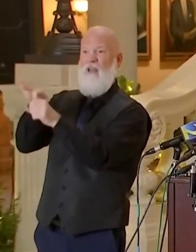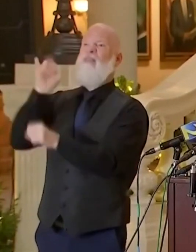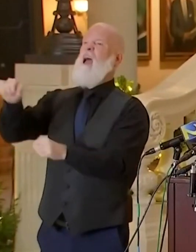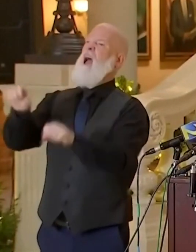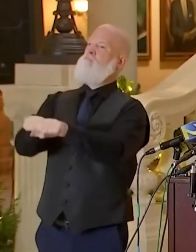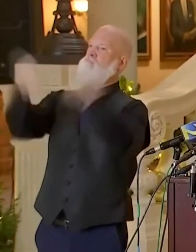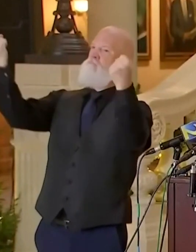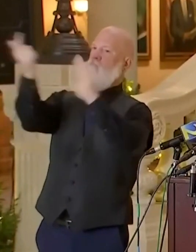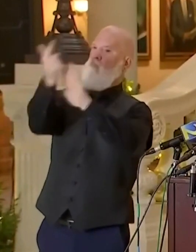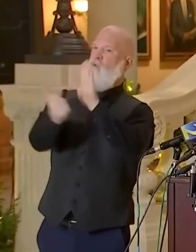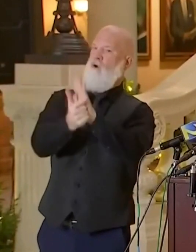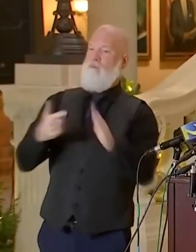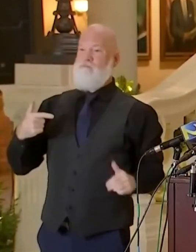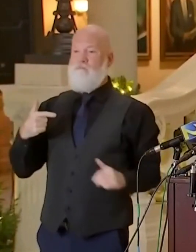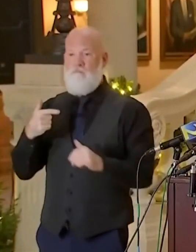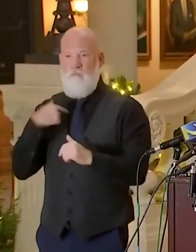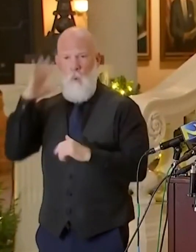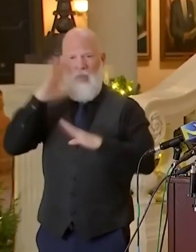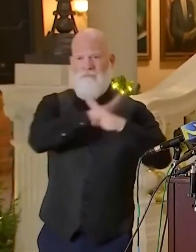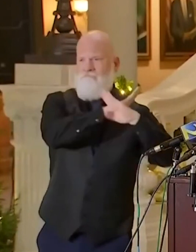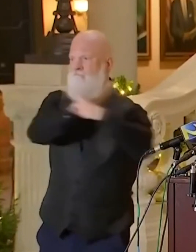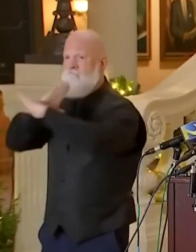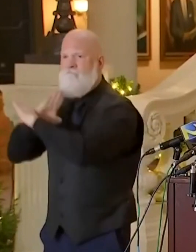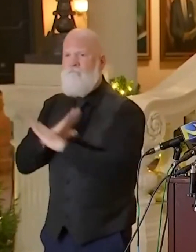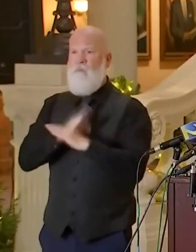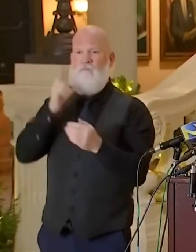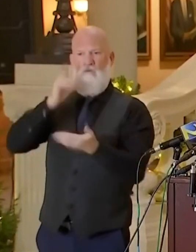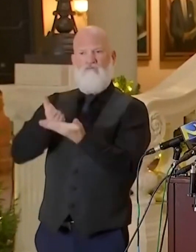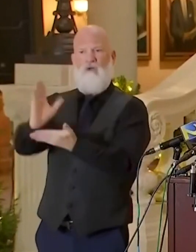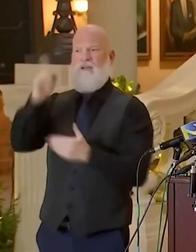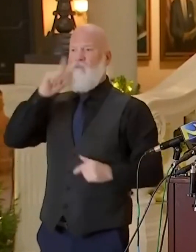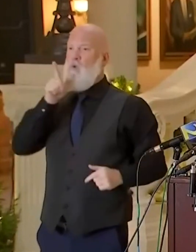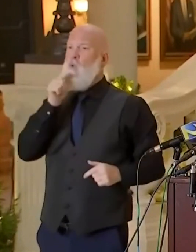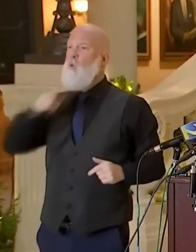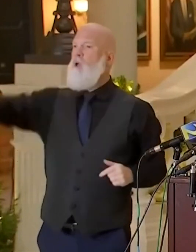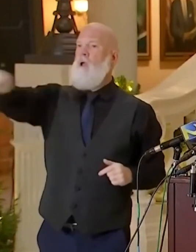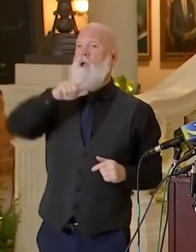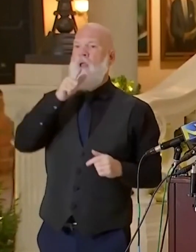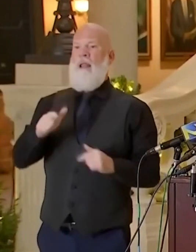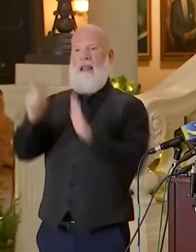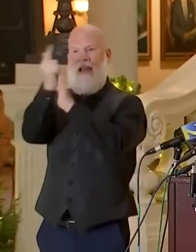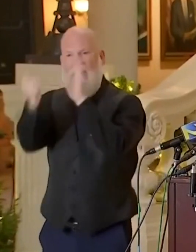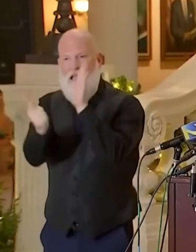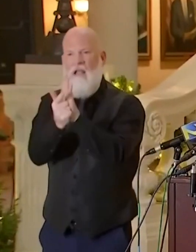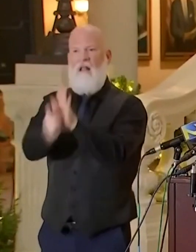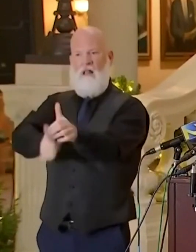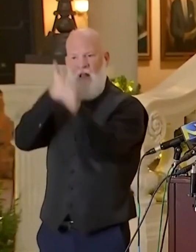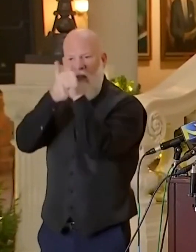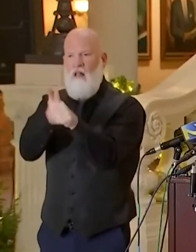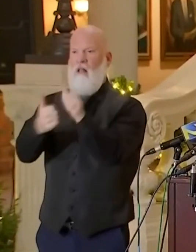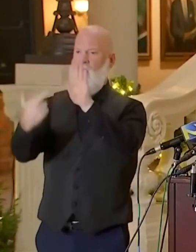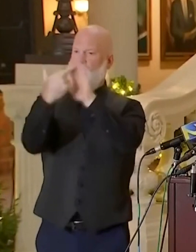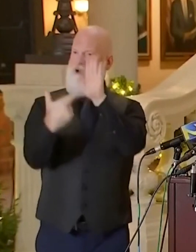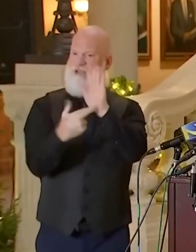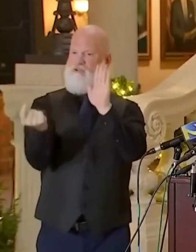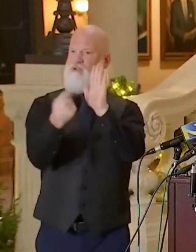voting rights of the legally registered Georgians of this state, Republican, Democrat, Independent, and